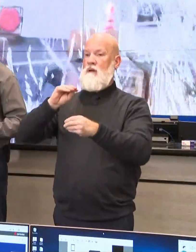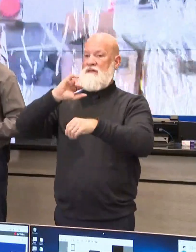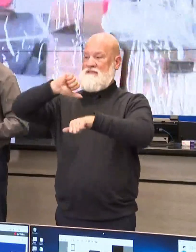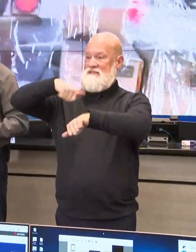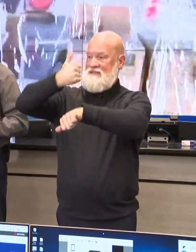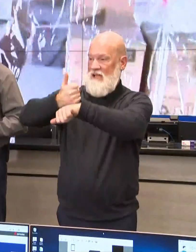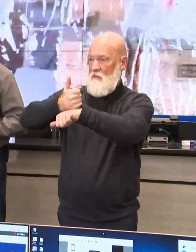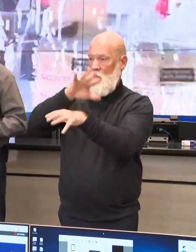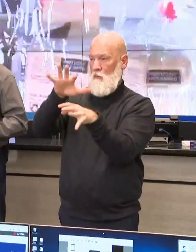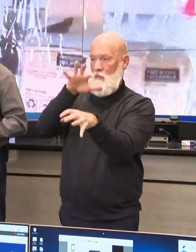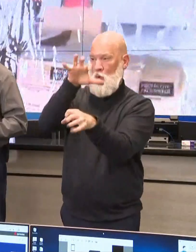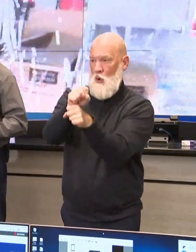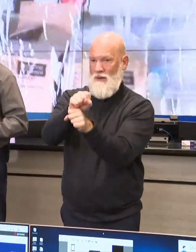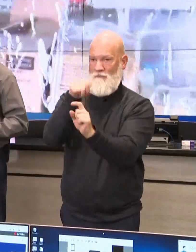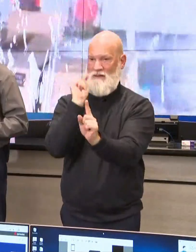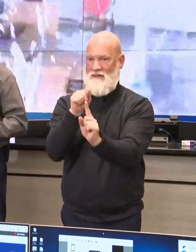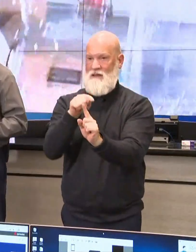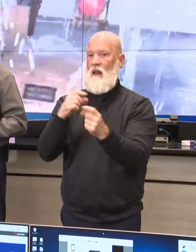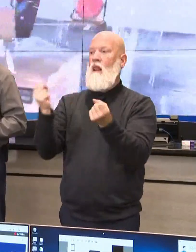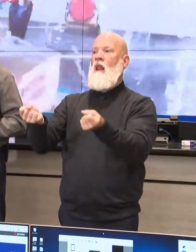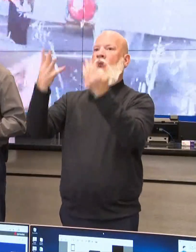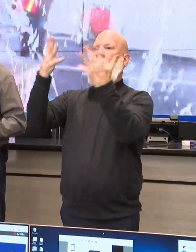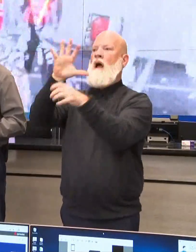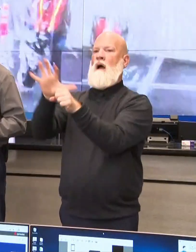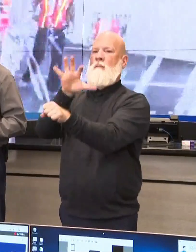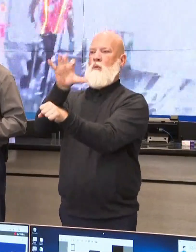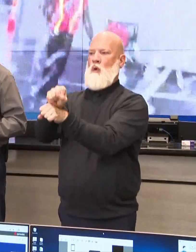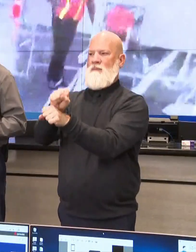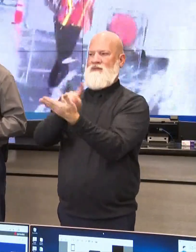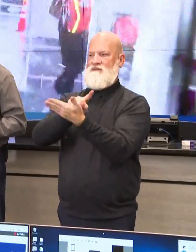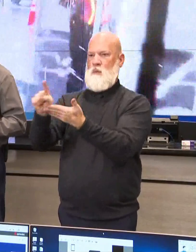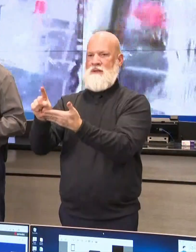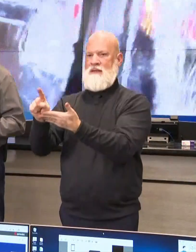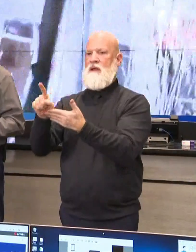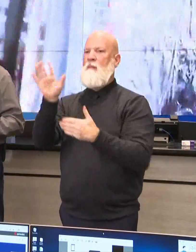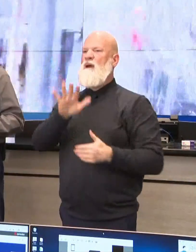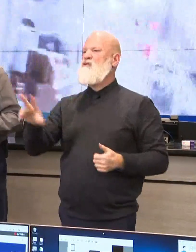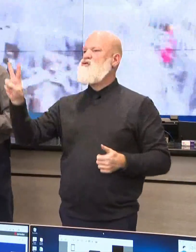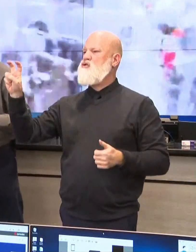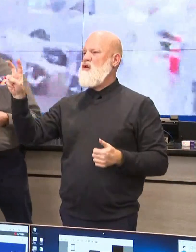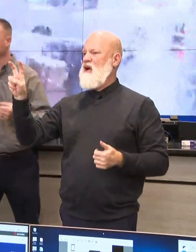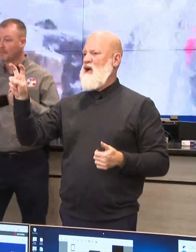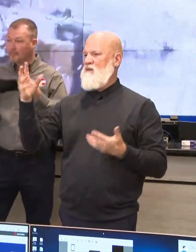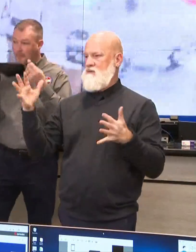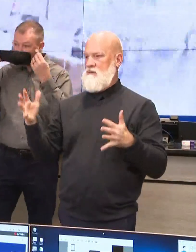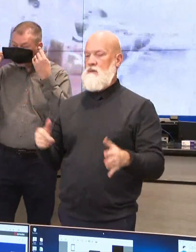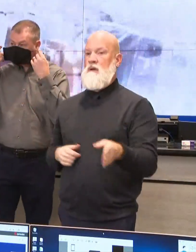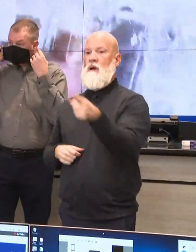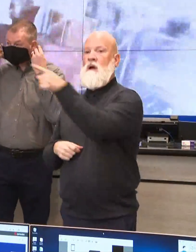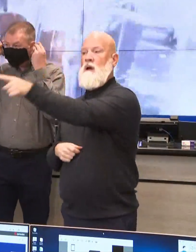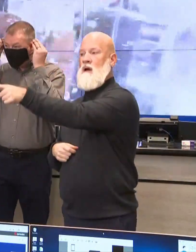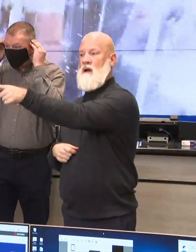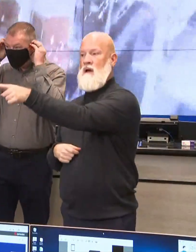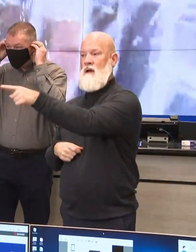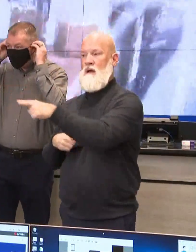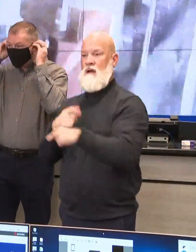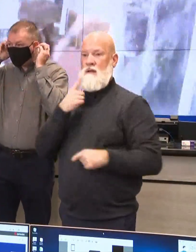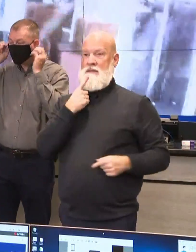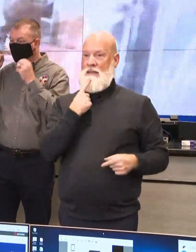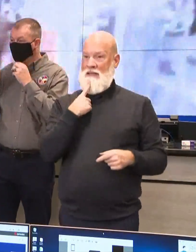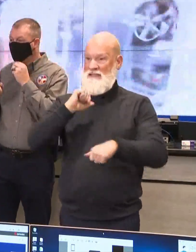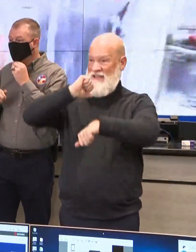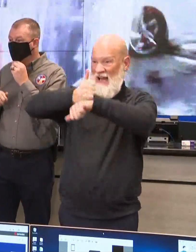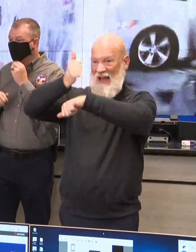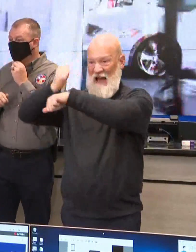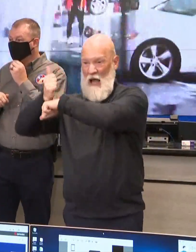scheduled for this week, right now we're right around the 200 mark. Yes, sir. For Are you guys keeping these sites open throughout the pandemic,